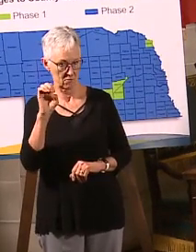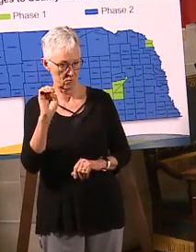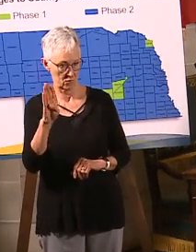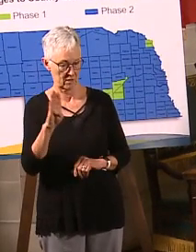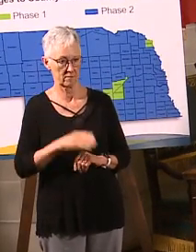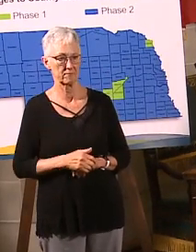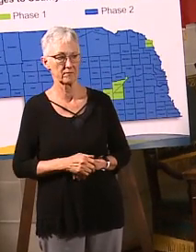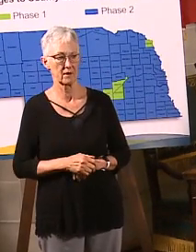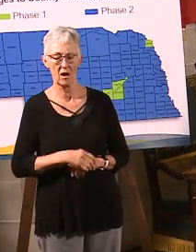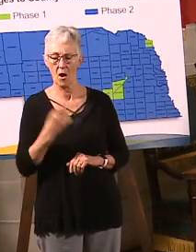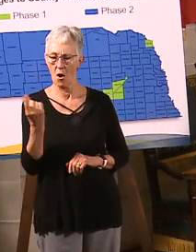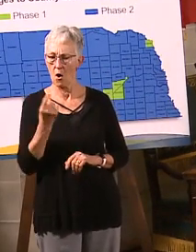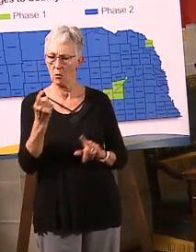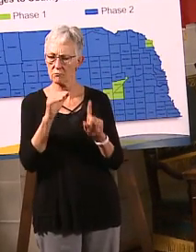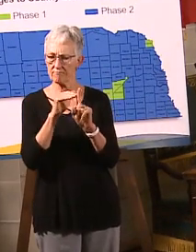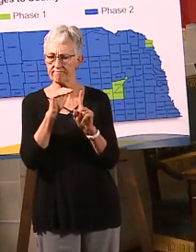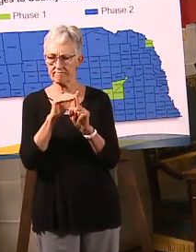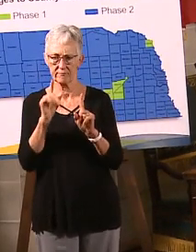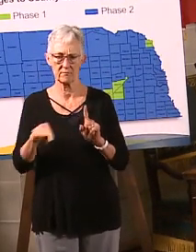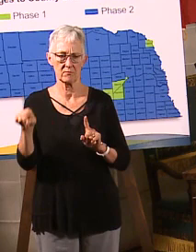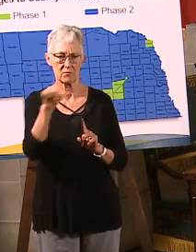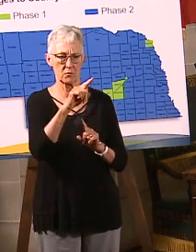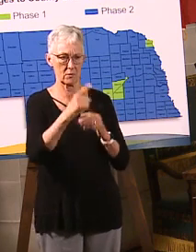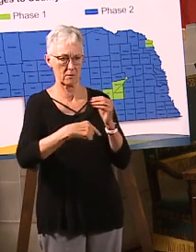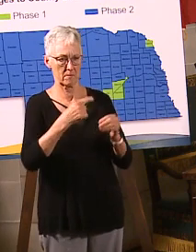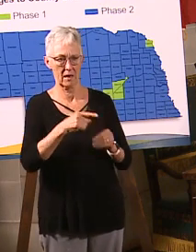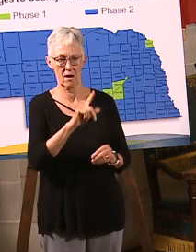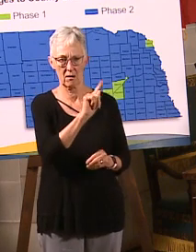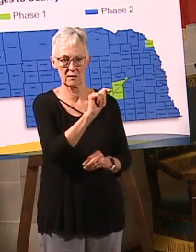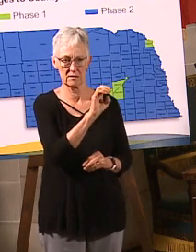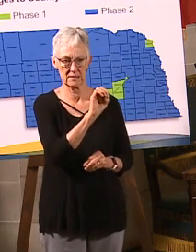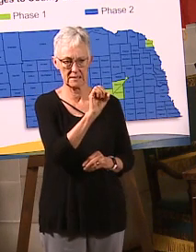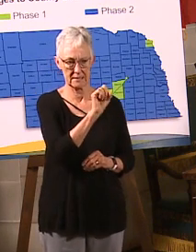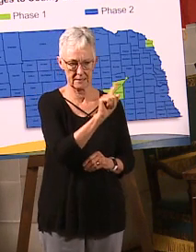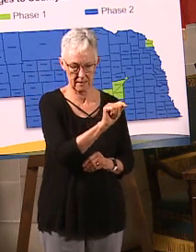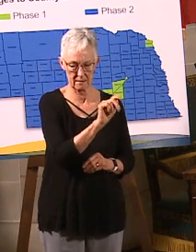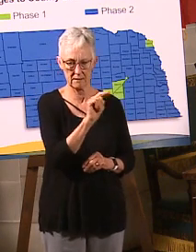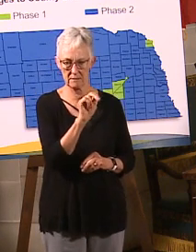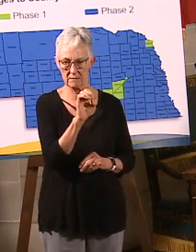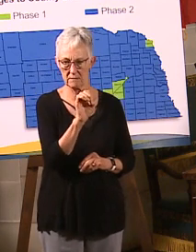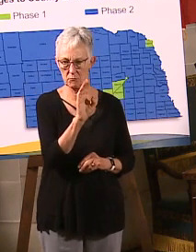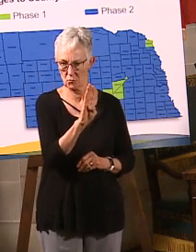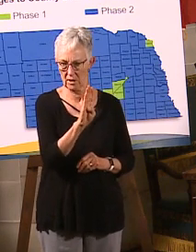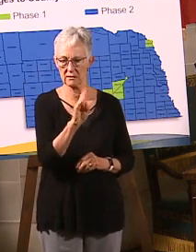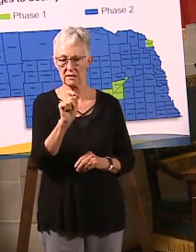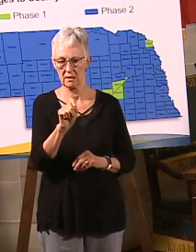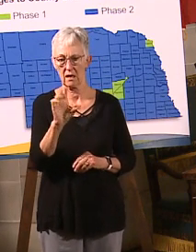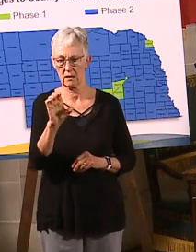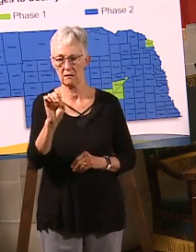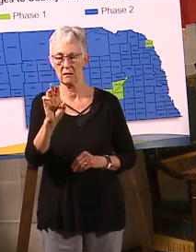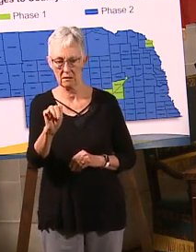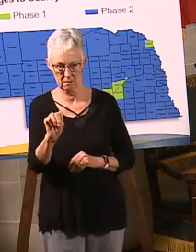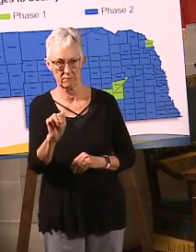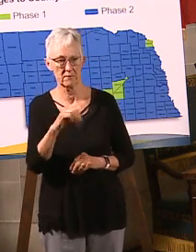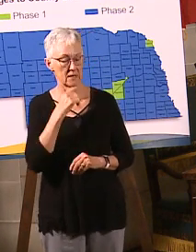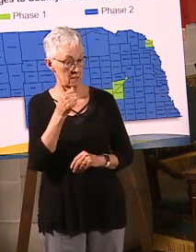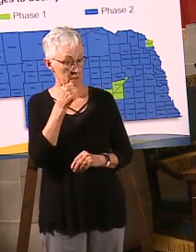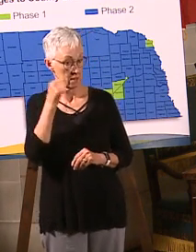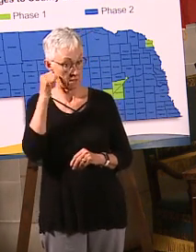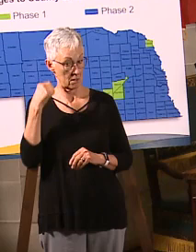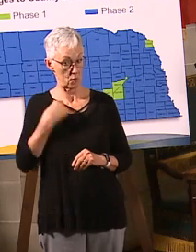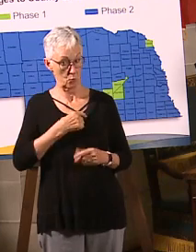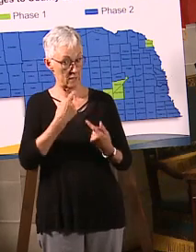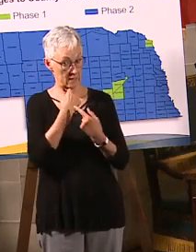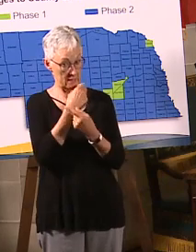as always, we want to remind people about testnebraska.com, and we want to remind people that even though yesterday we announced the loosening of some